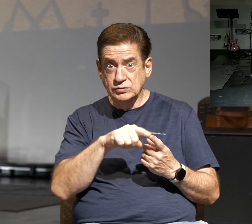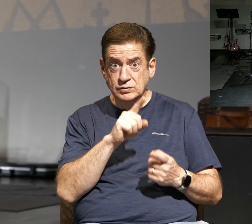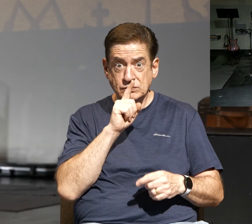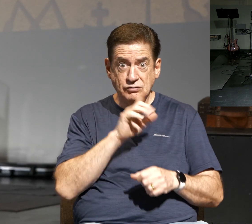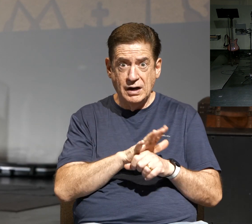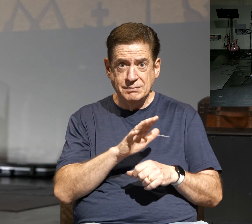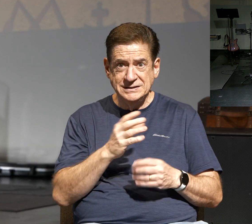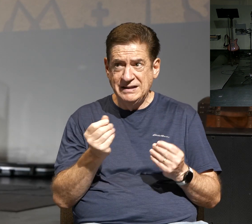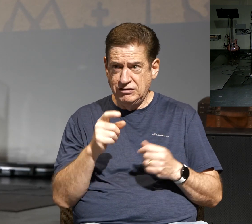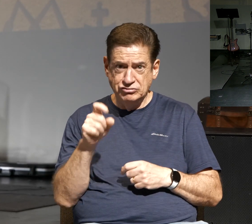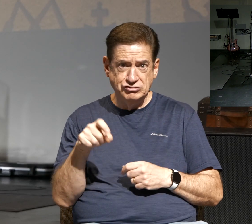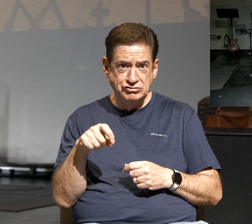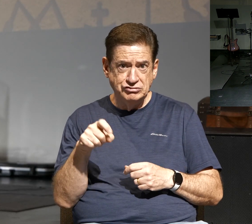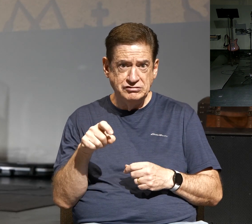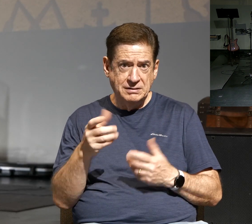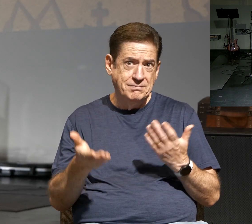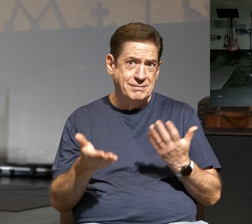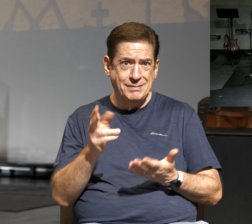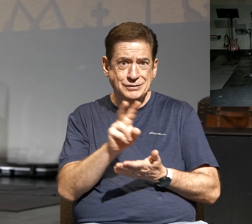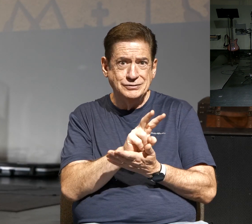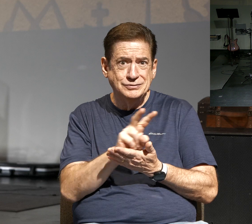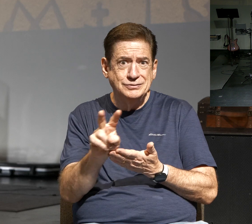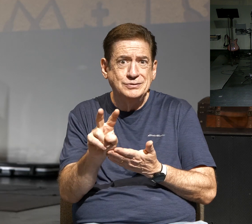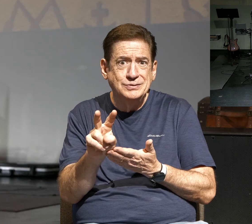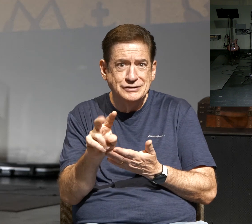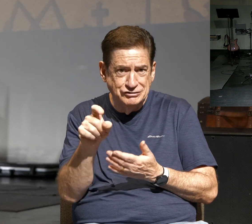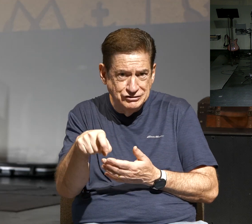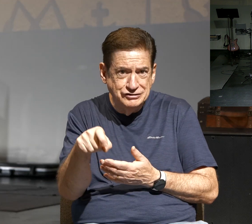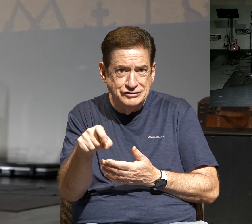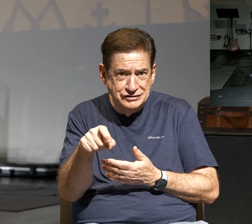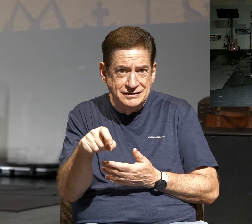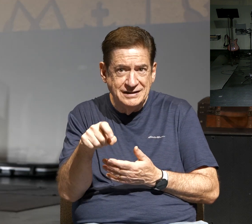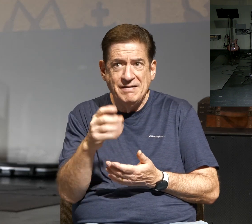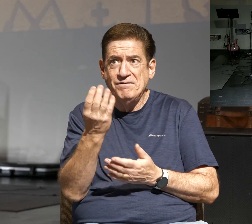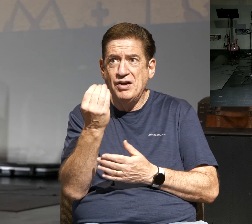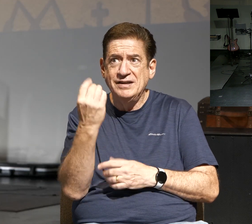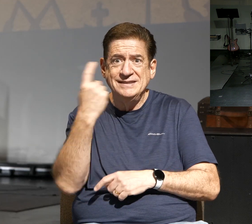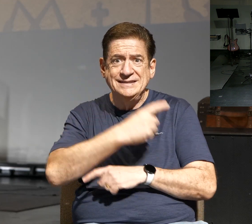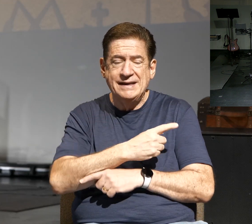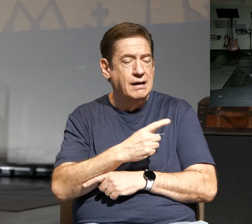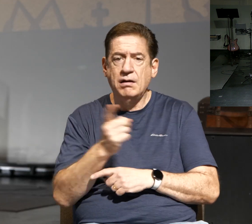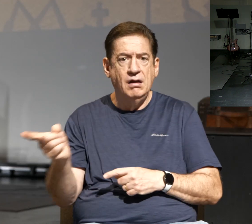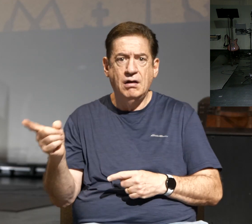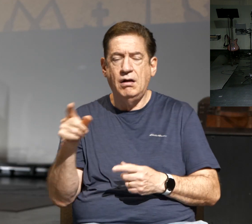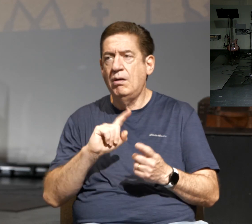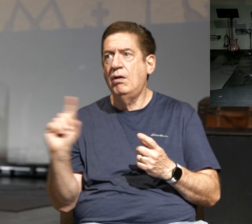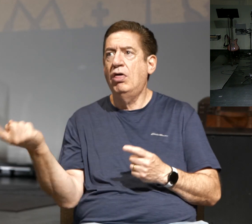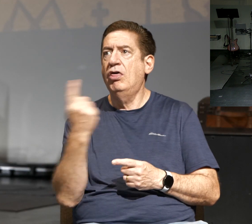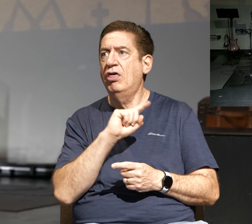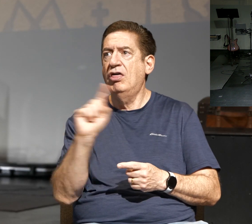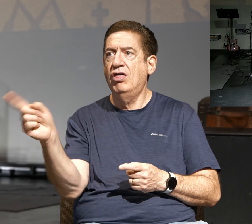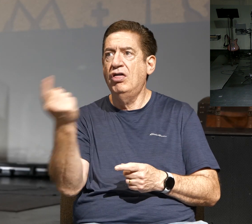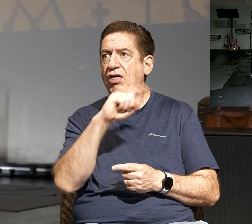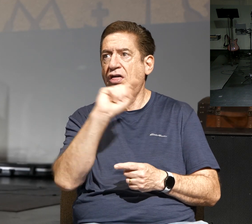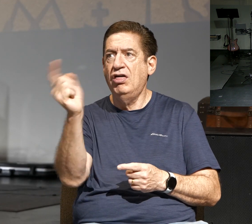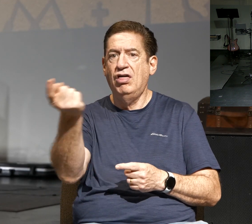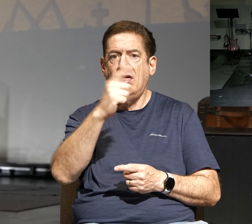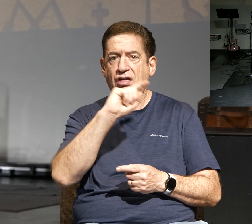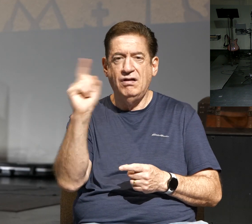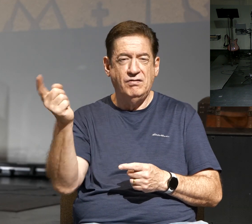Anybody? Probably about 2 weeks, maybe 14 days at the most. They found themselves wandering around in the